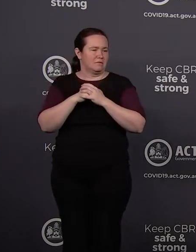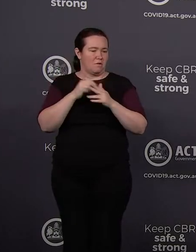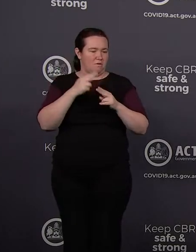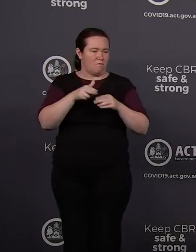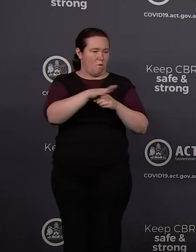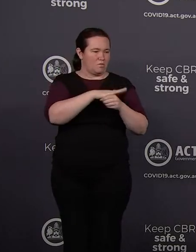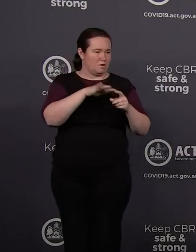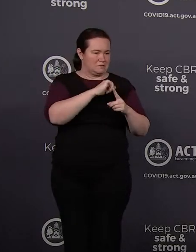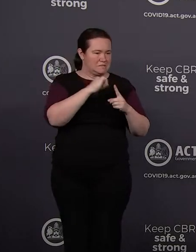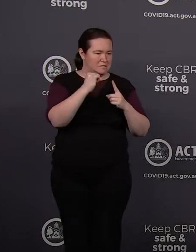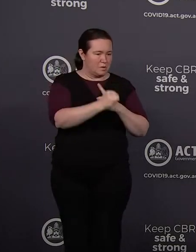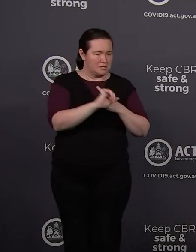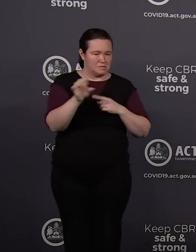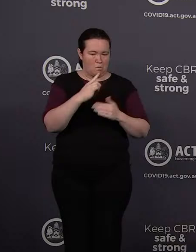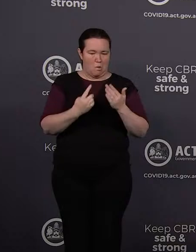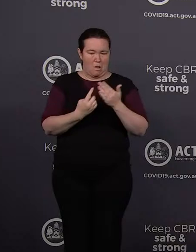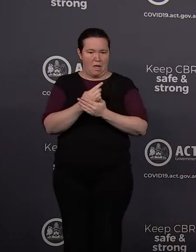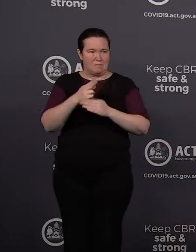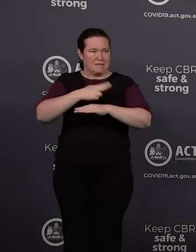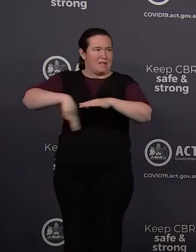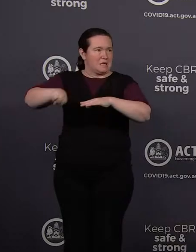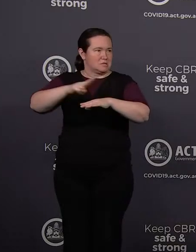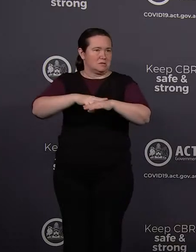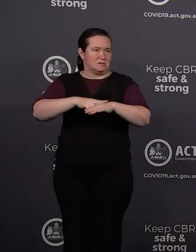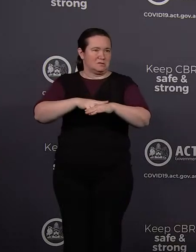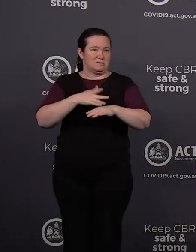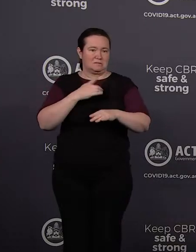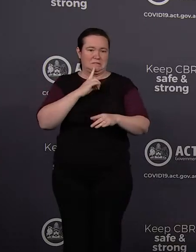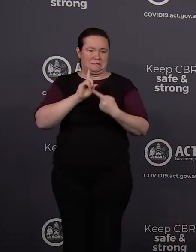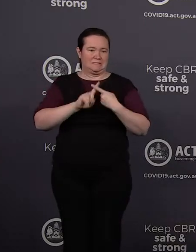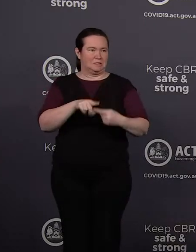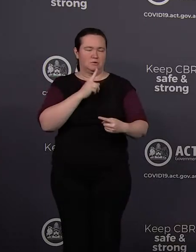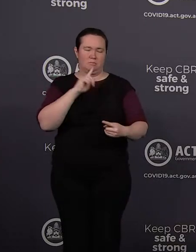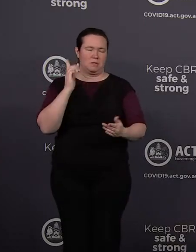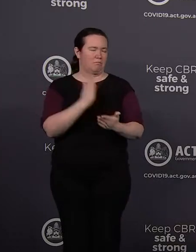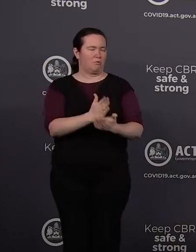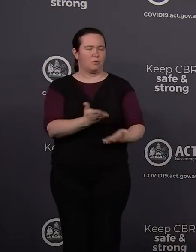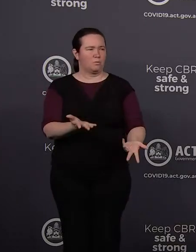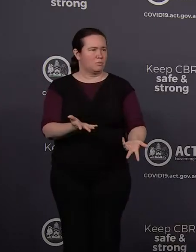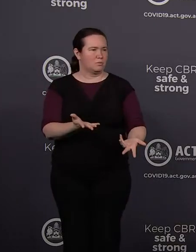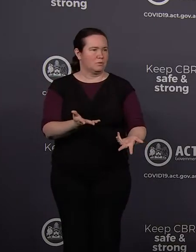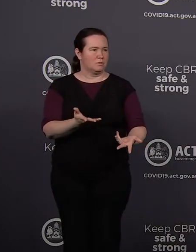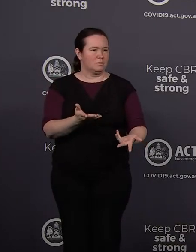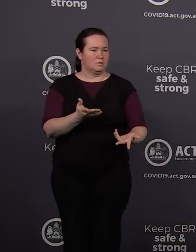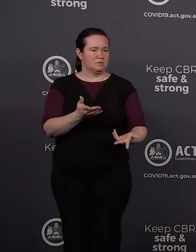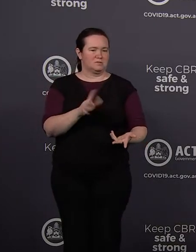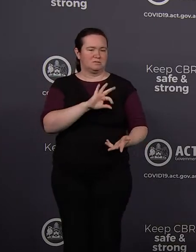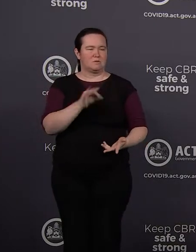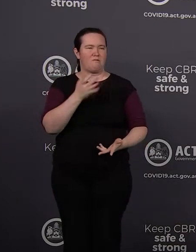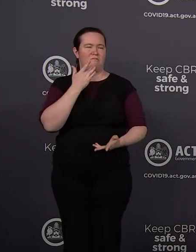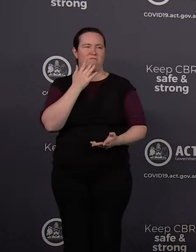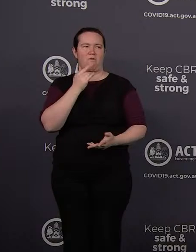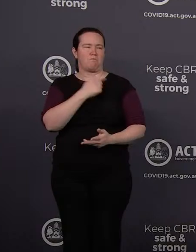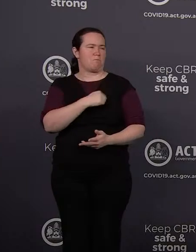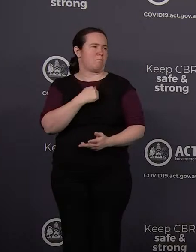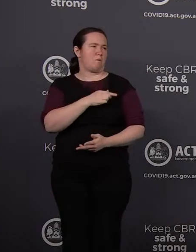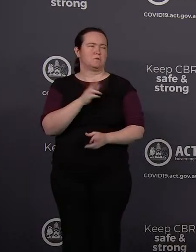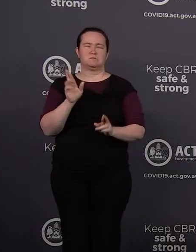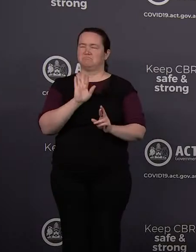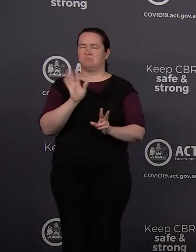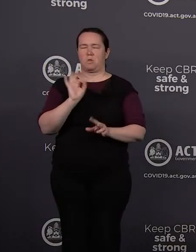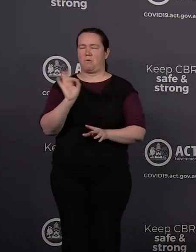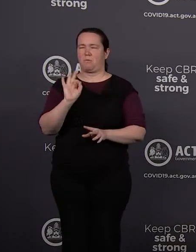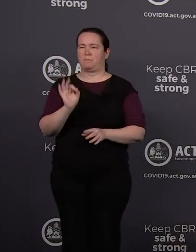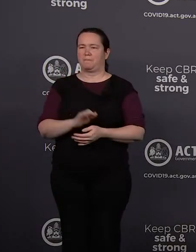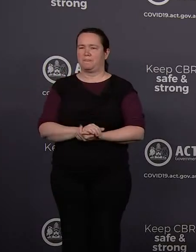and on what's been happening nationally. And I intend to continue that approach. So no false promises from me. Chief